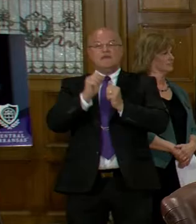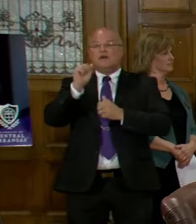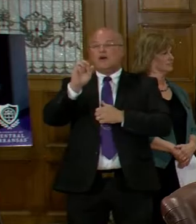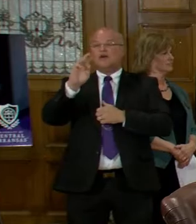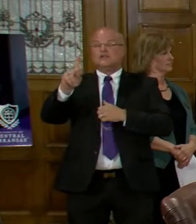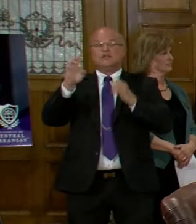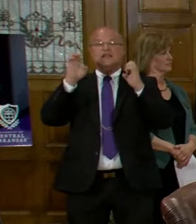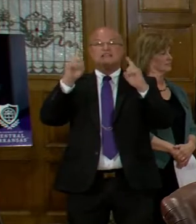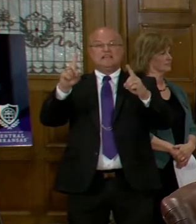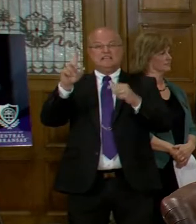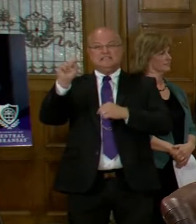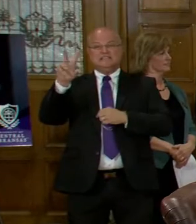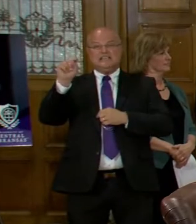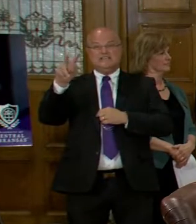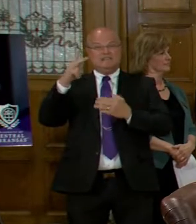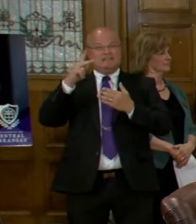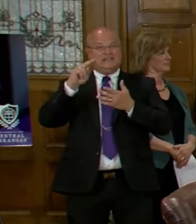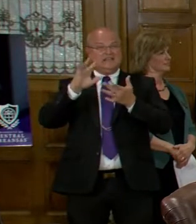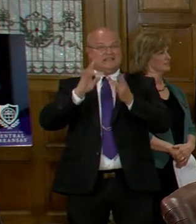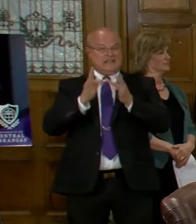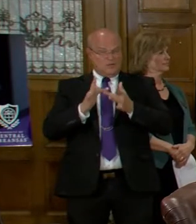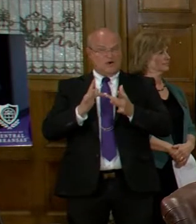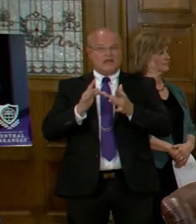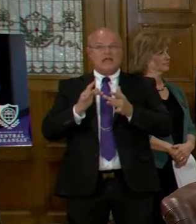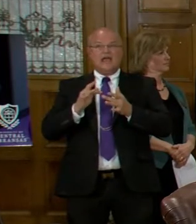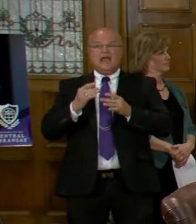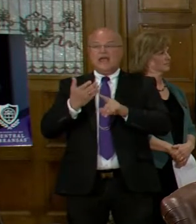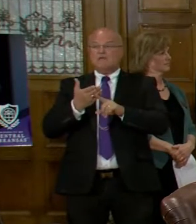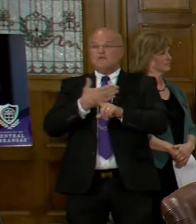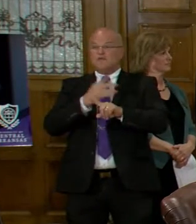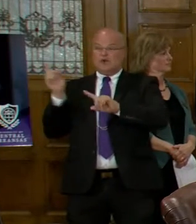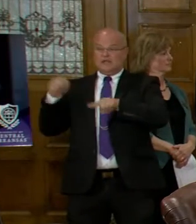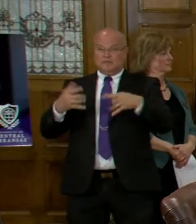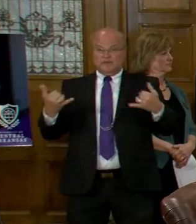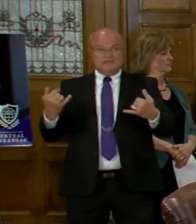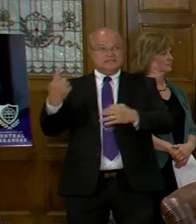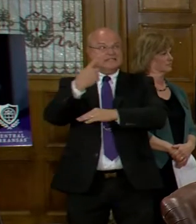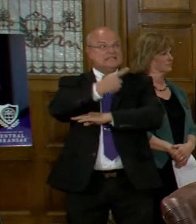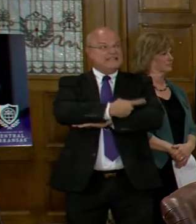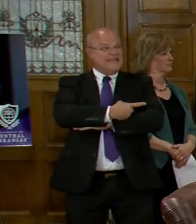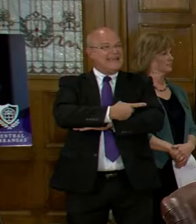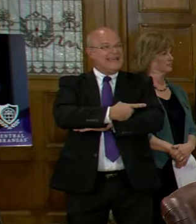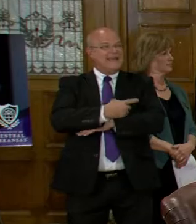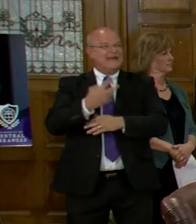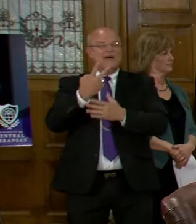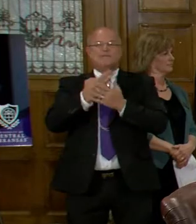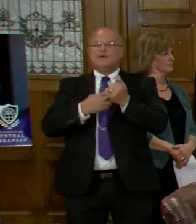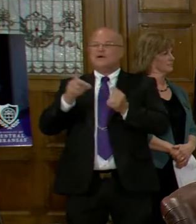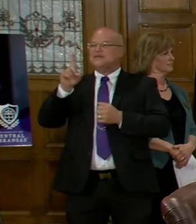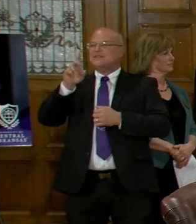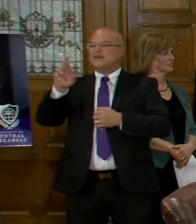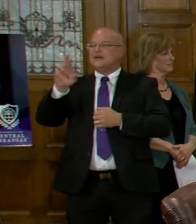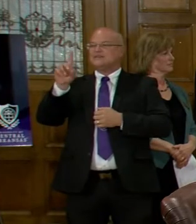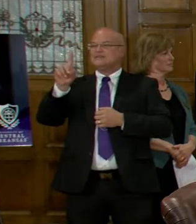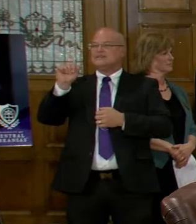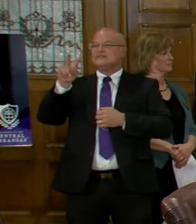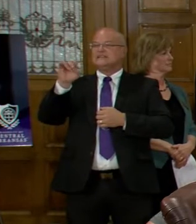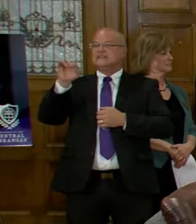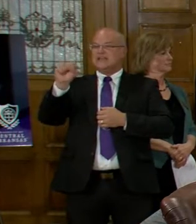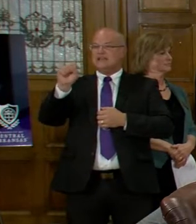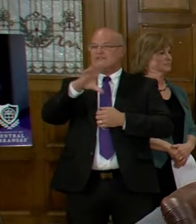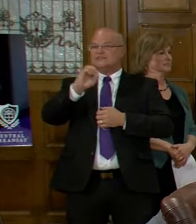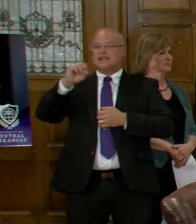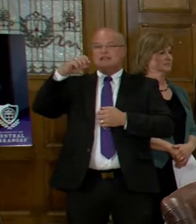Arkansas Educational Television Network. And immediately prior to coming out here today, both Dr. Davis and Courtney